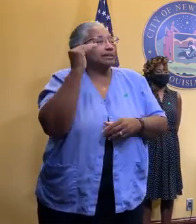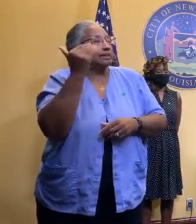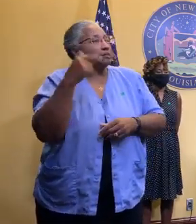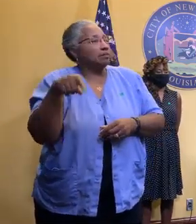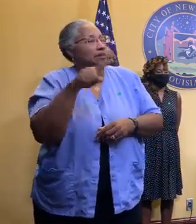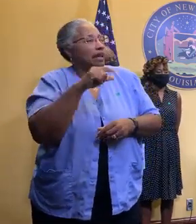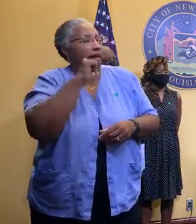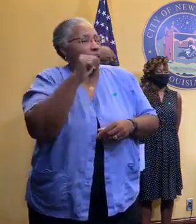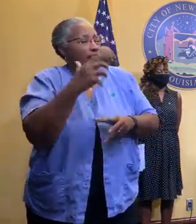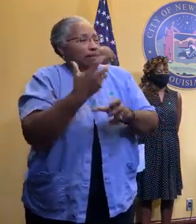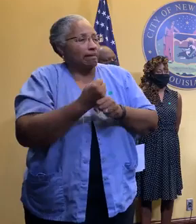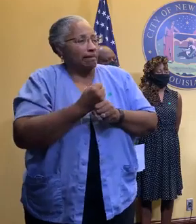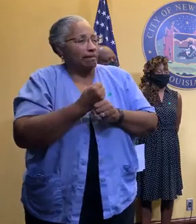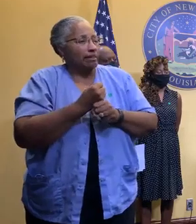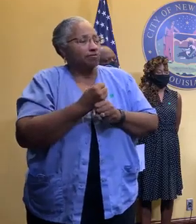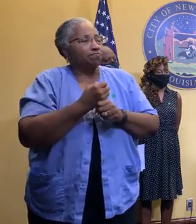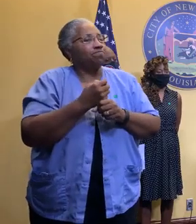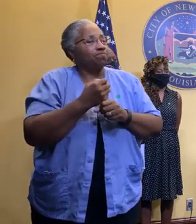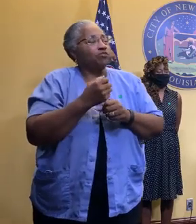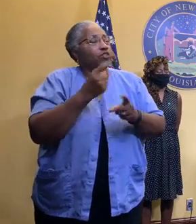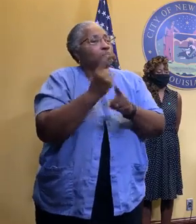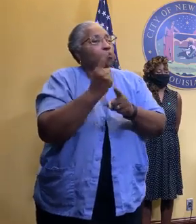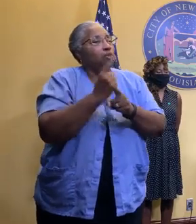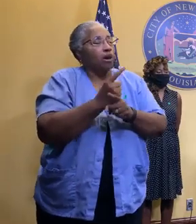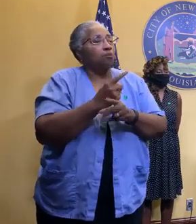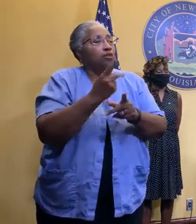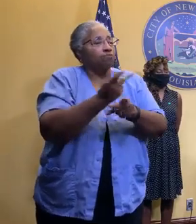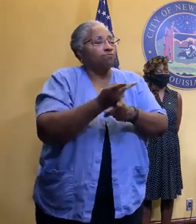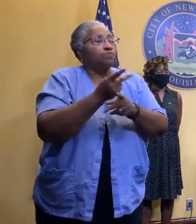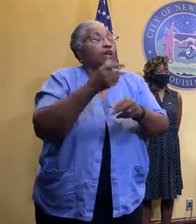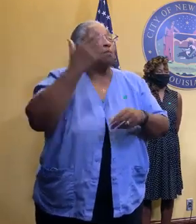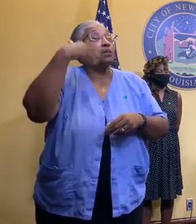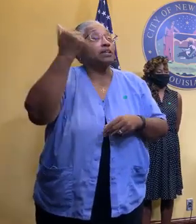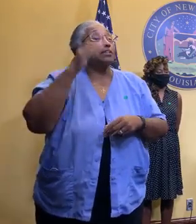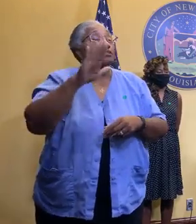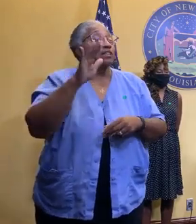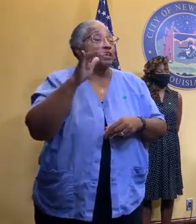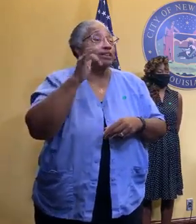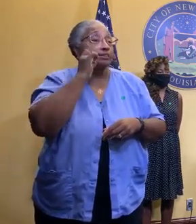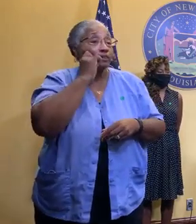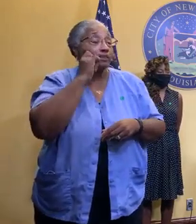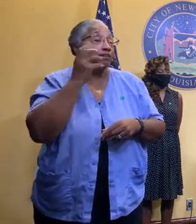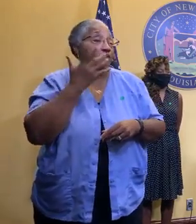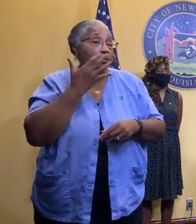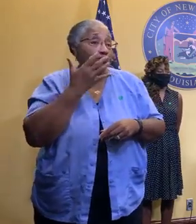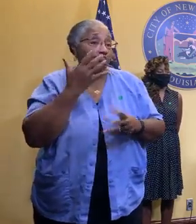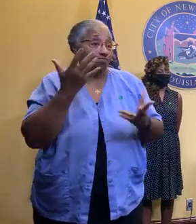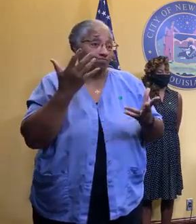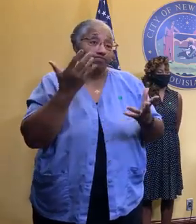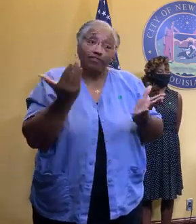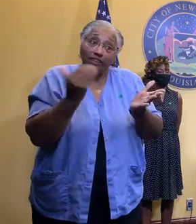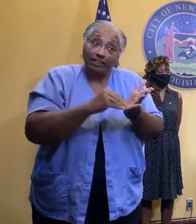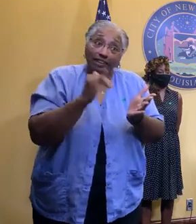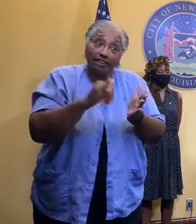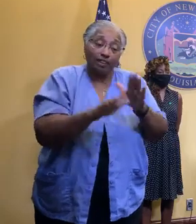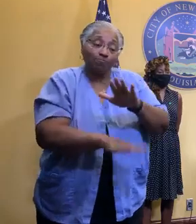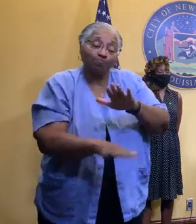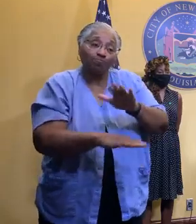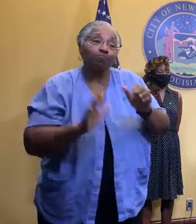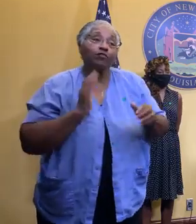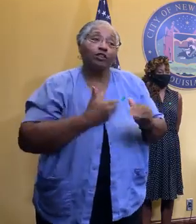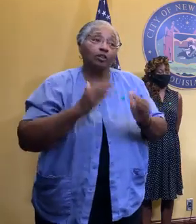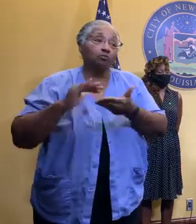just because of their skin color. And we found that that is rooted, again, in our community. But if we're focused on it